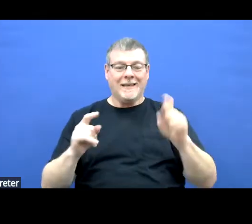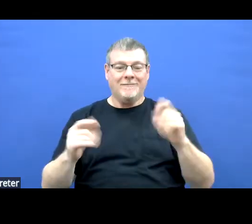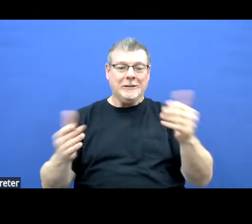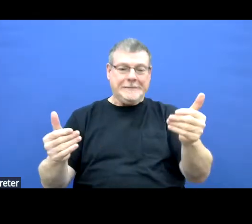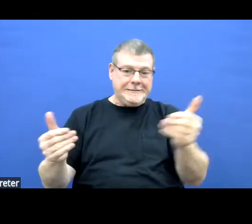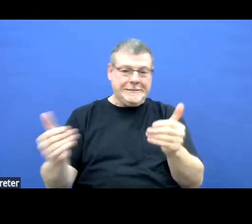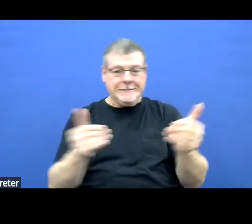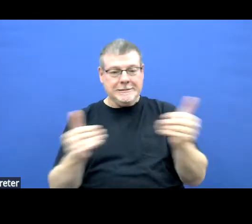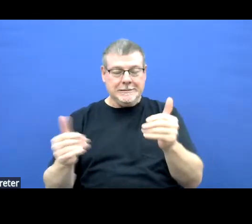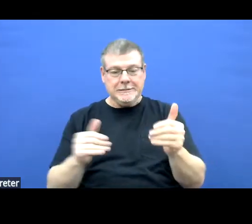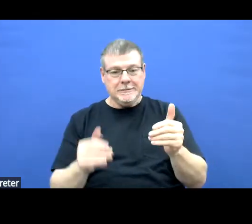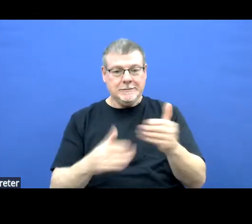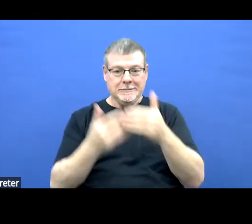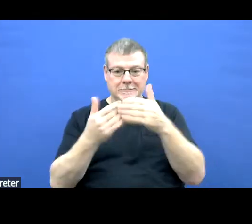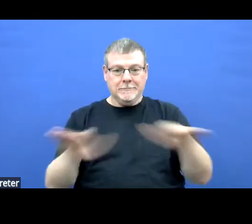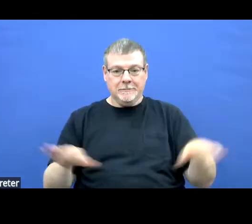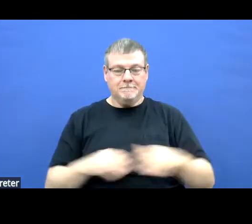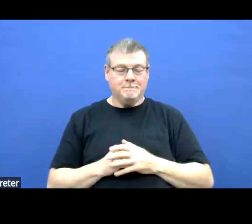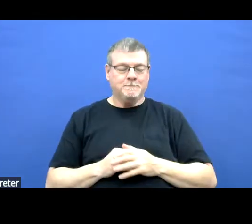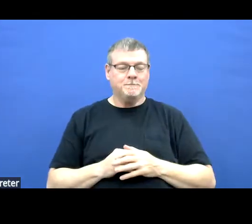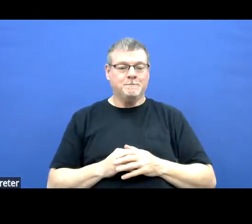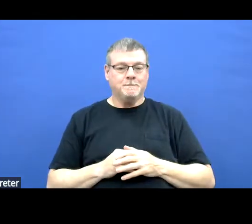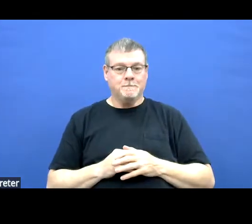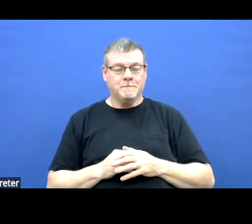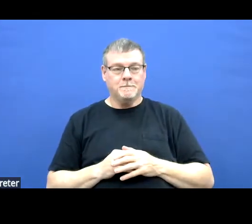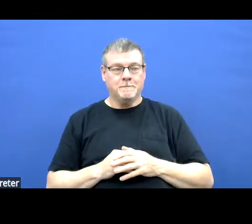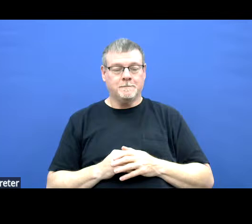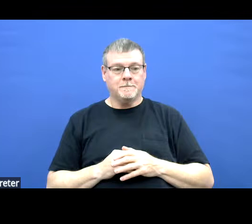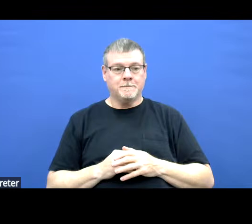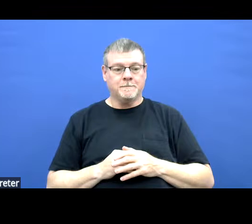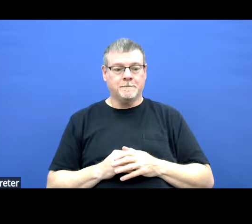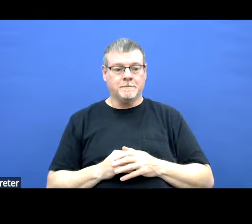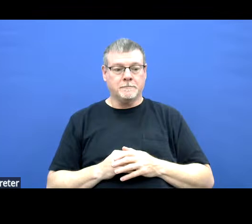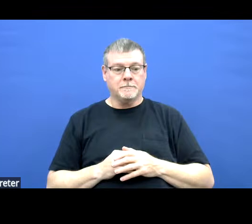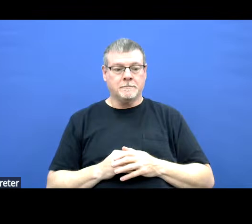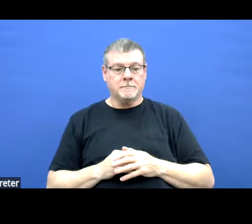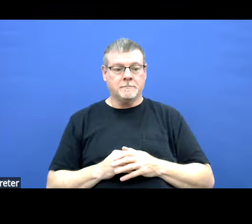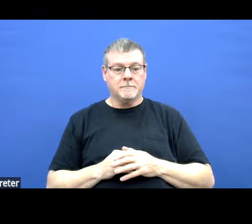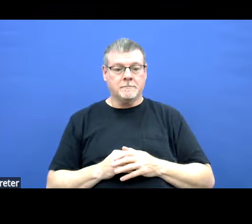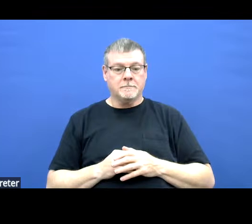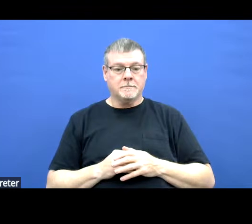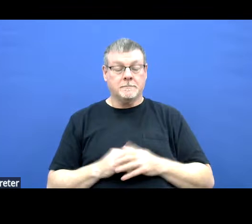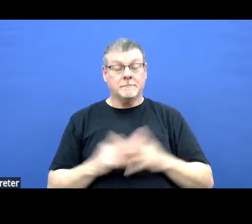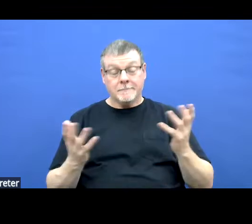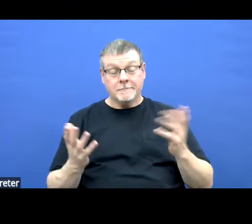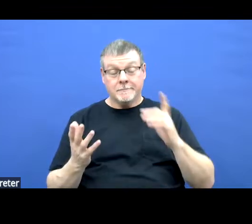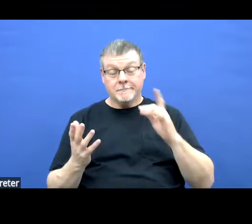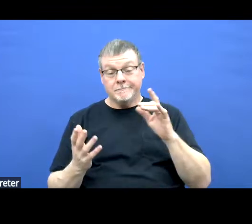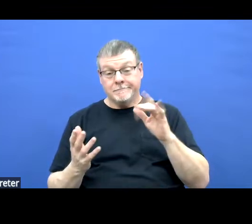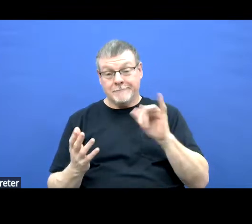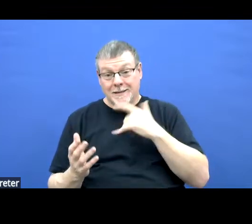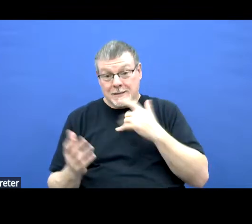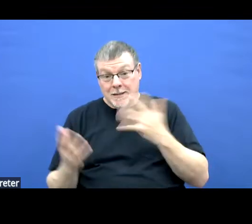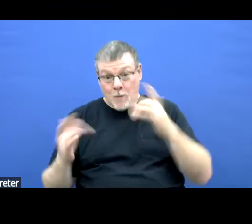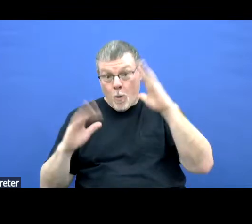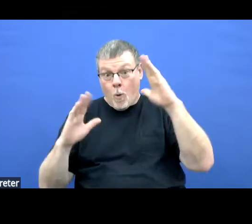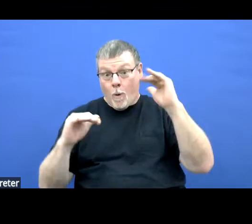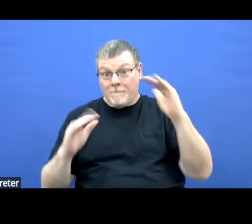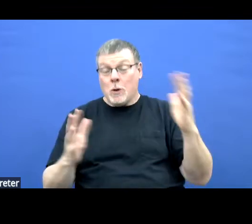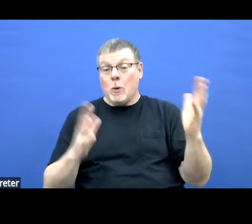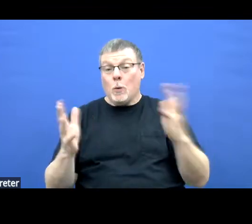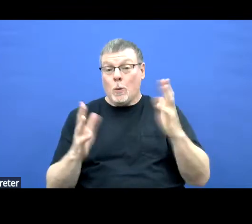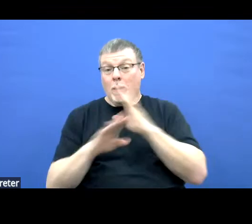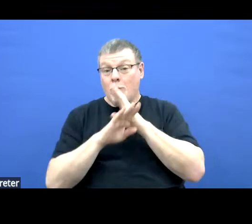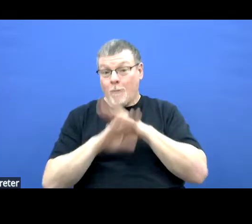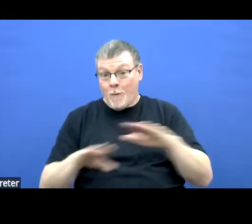of split the difference between the two. So, like I said, hopefully the winds will be out of the